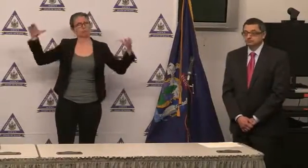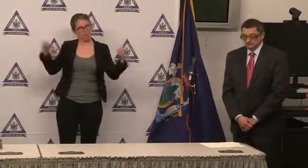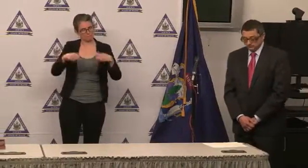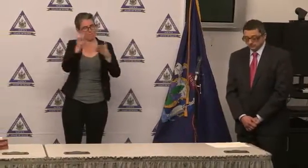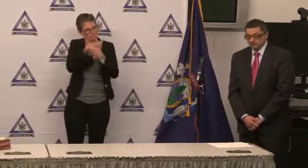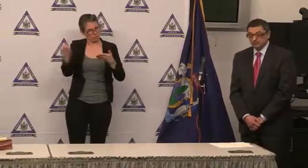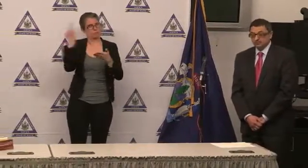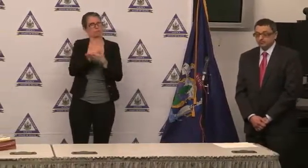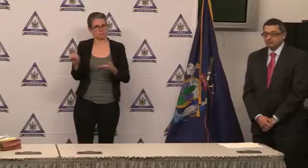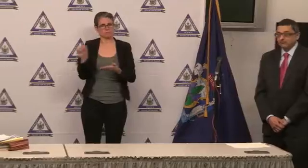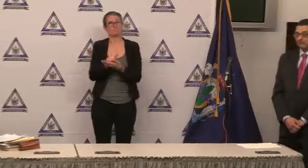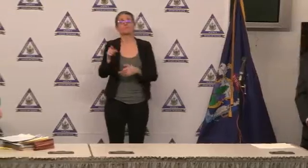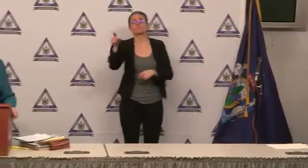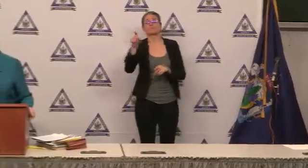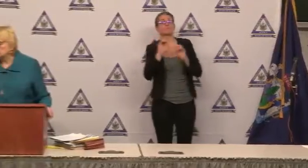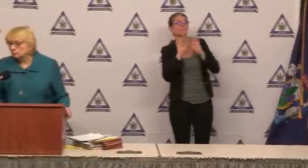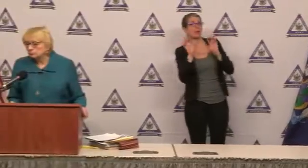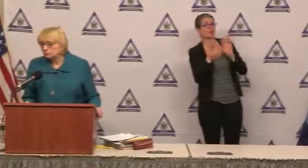on essential